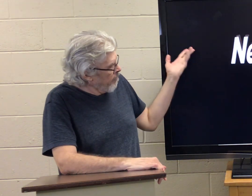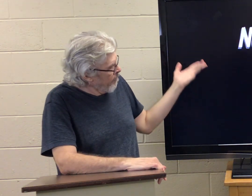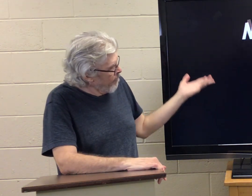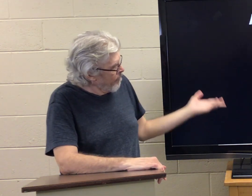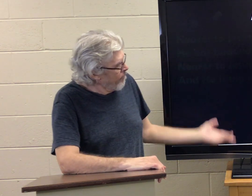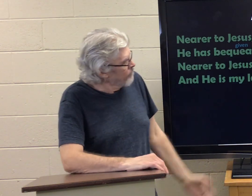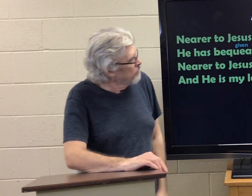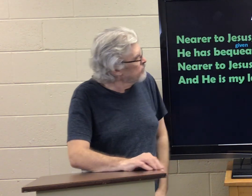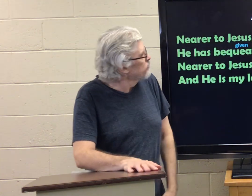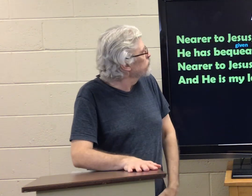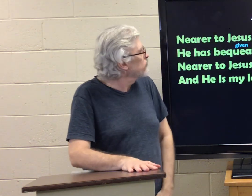This is our song.